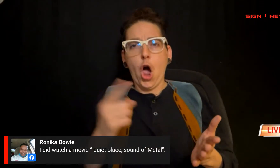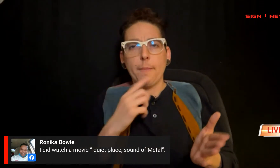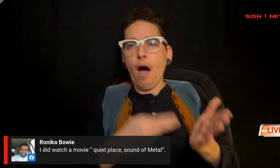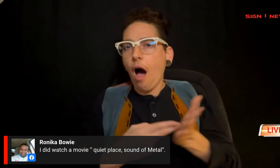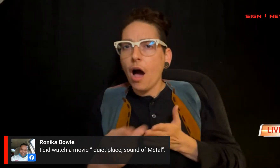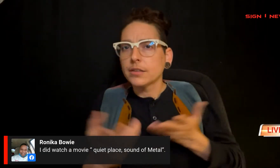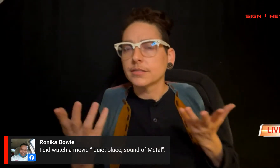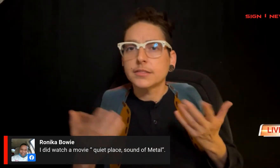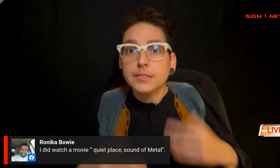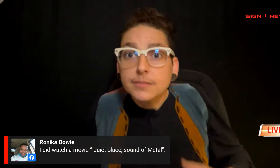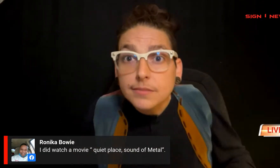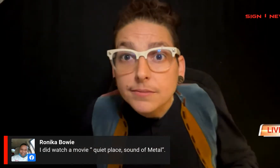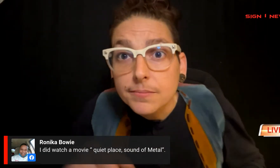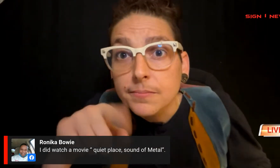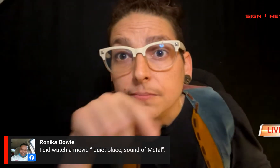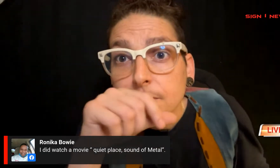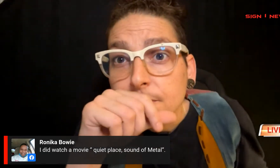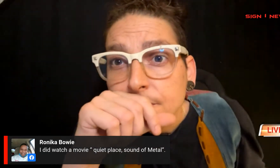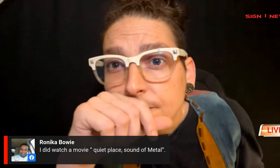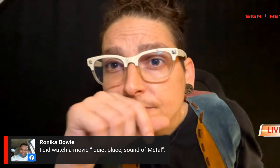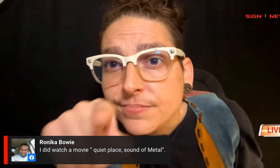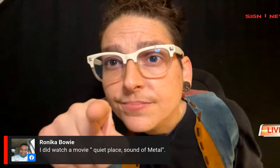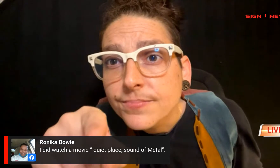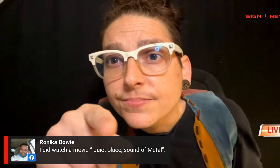I have my opinions, both positive and negative.